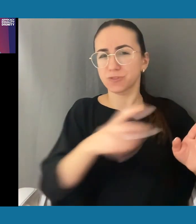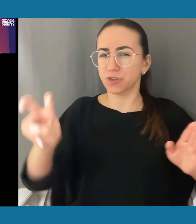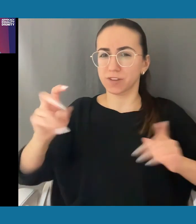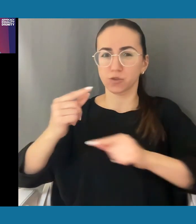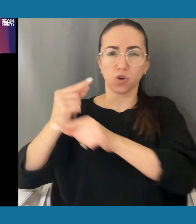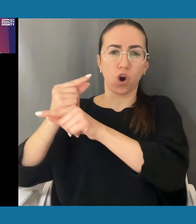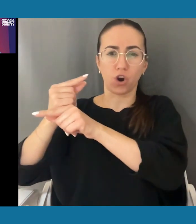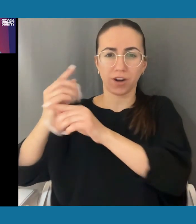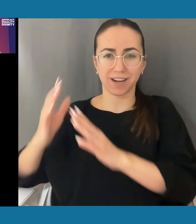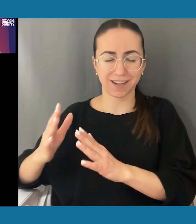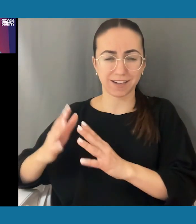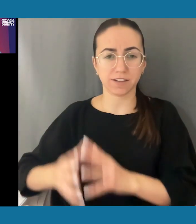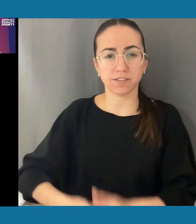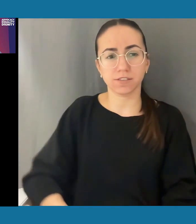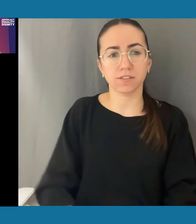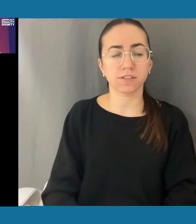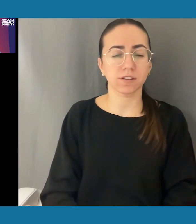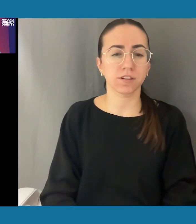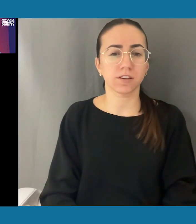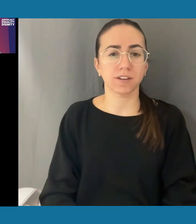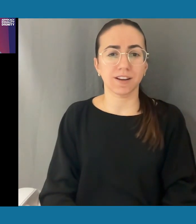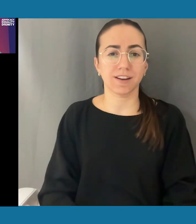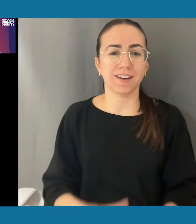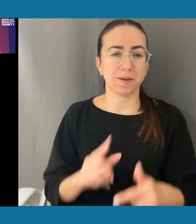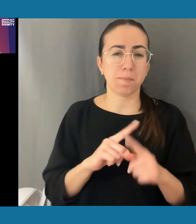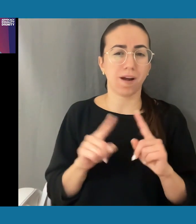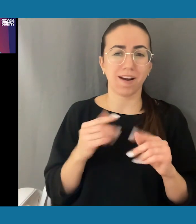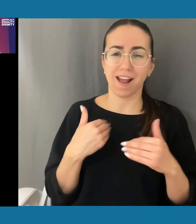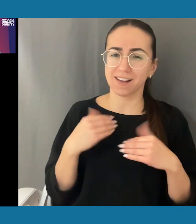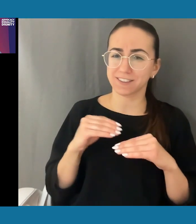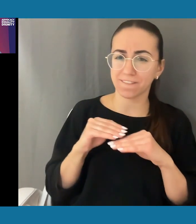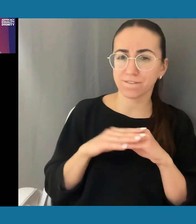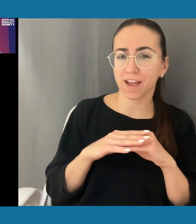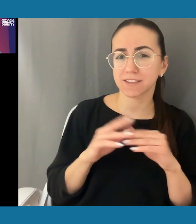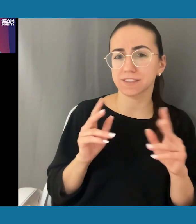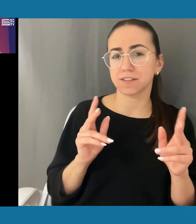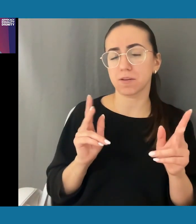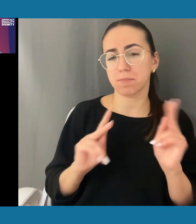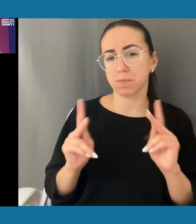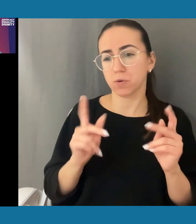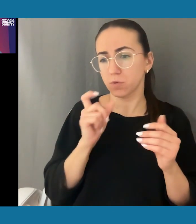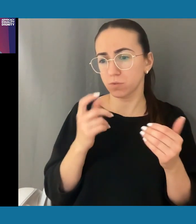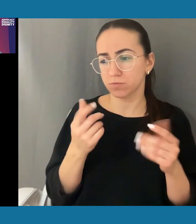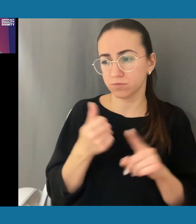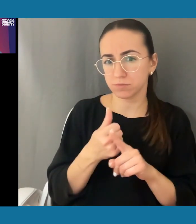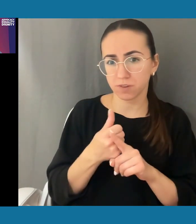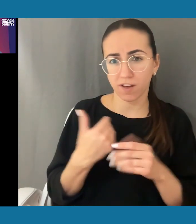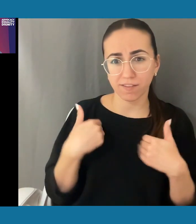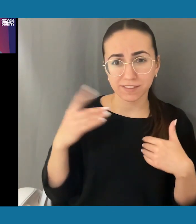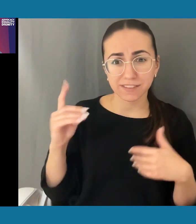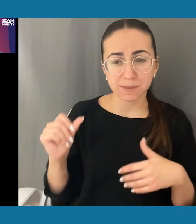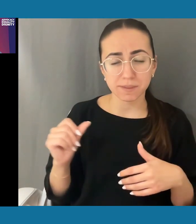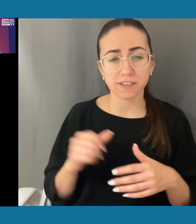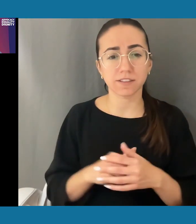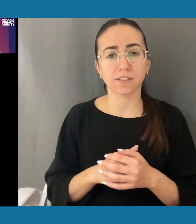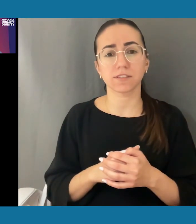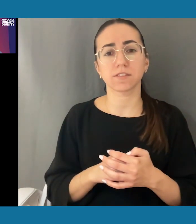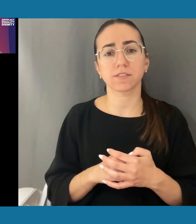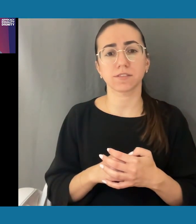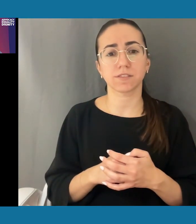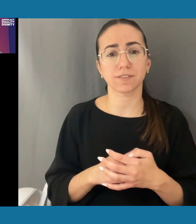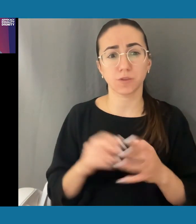adverse effect on the young disabled individuals who do have capacity and can make